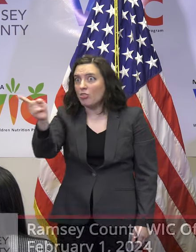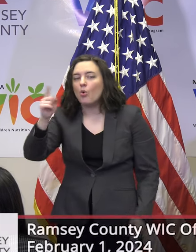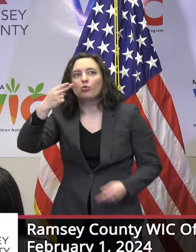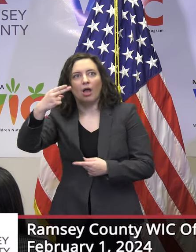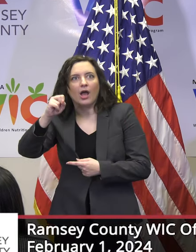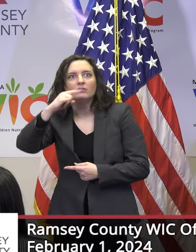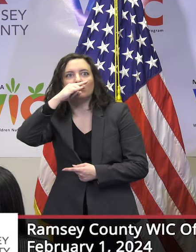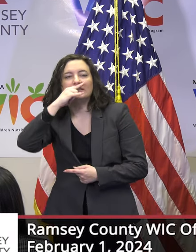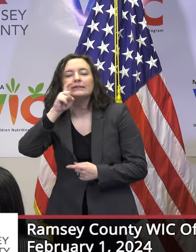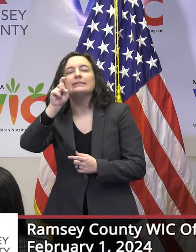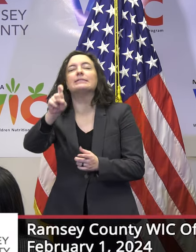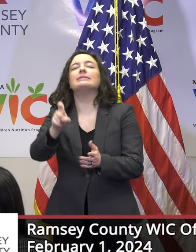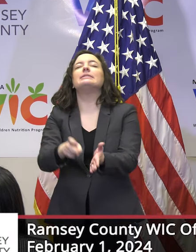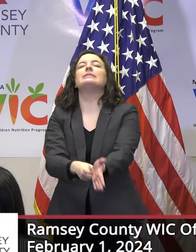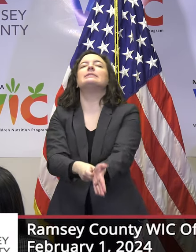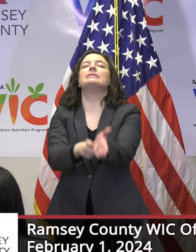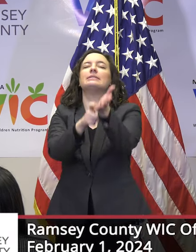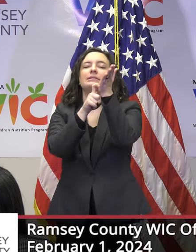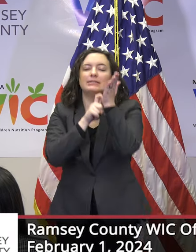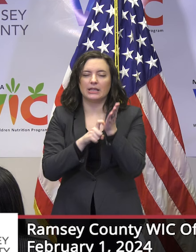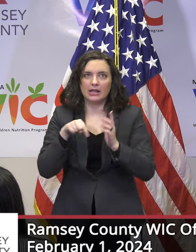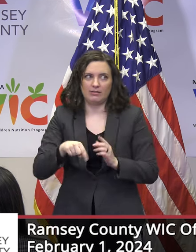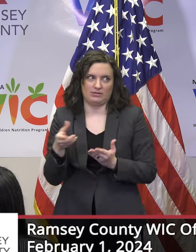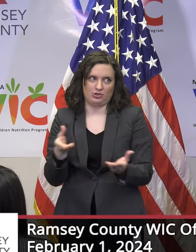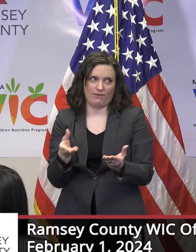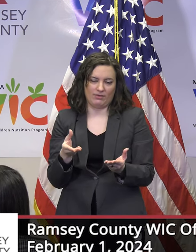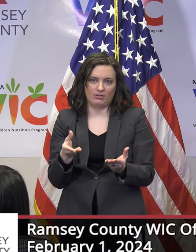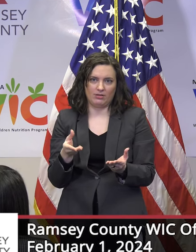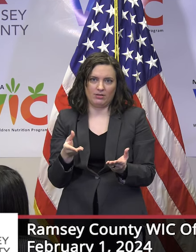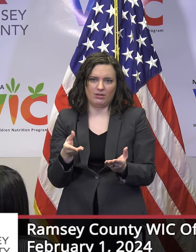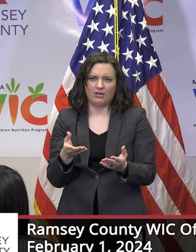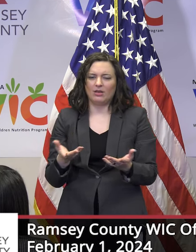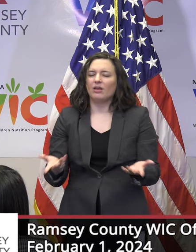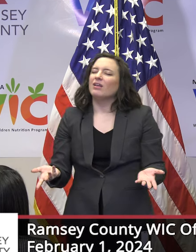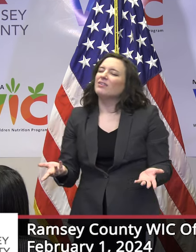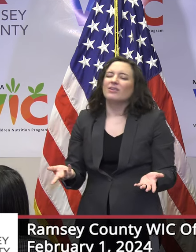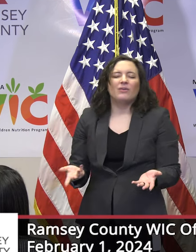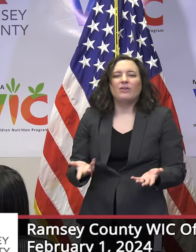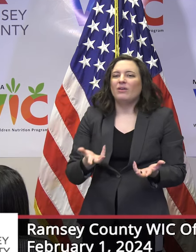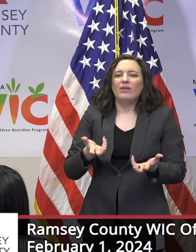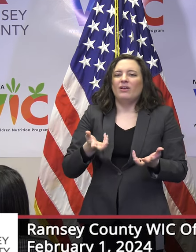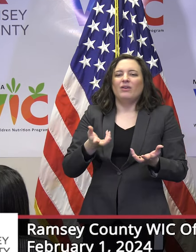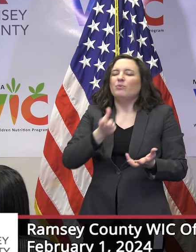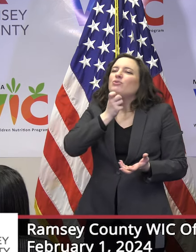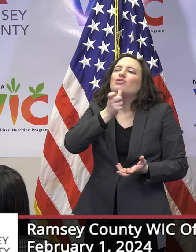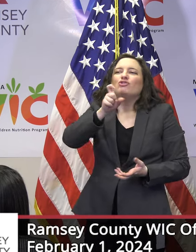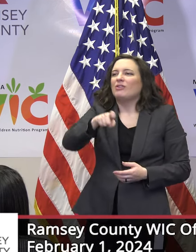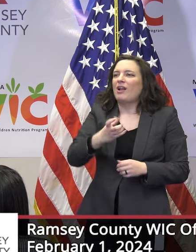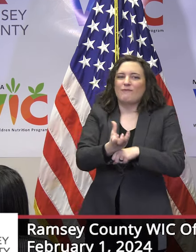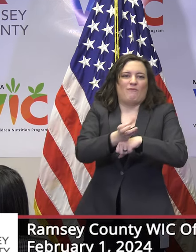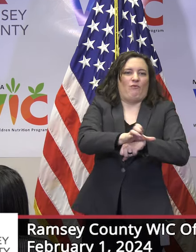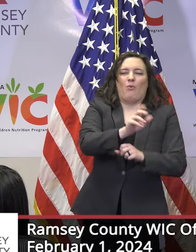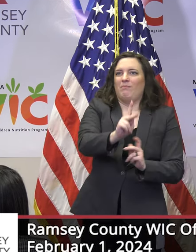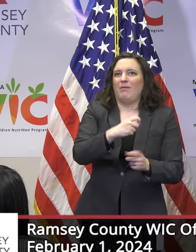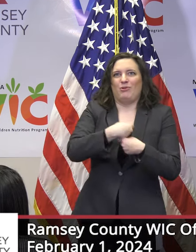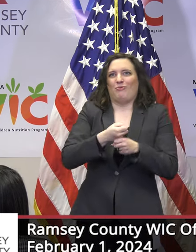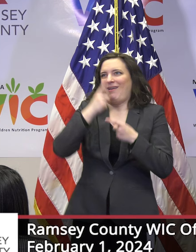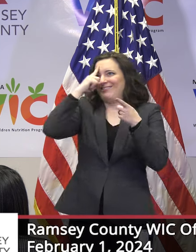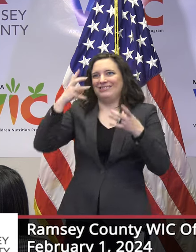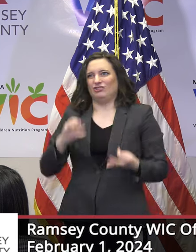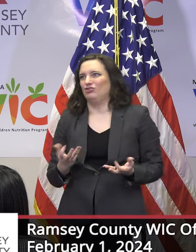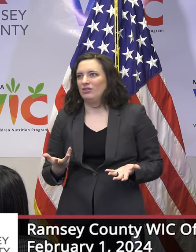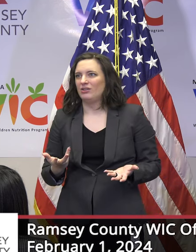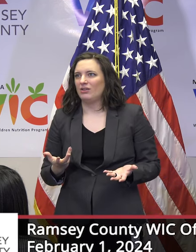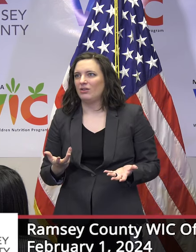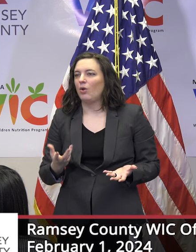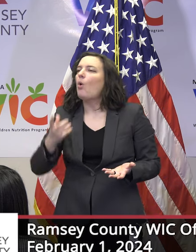anybody. So those kinds of decisions, we just shouldn't have to force people to make those kinds of decisions. As to